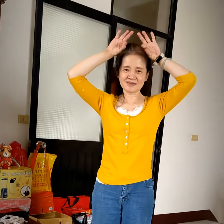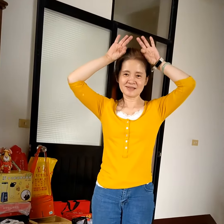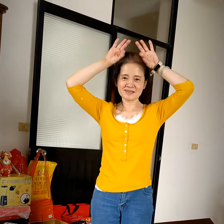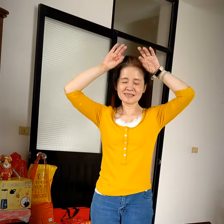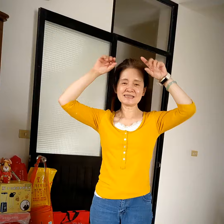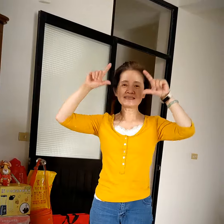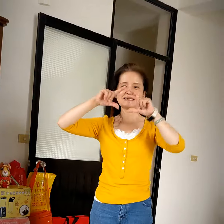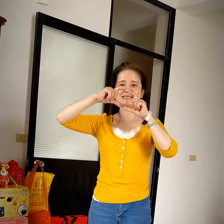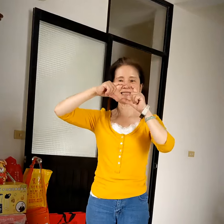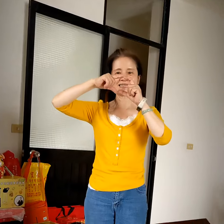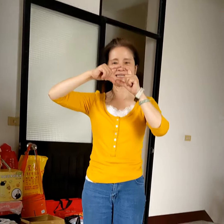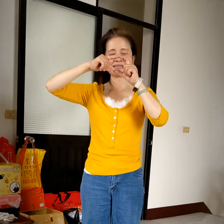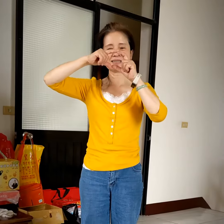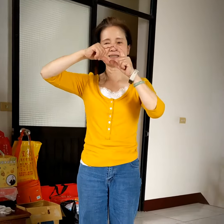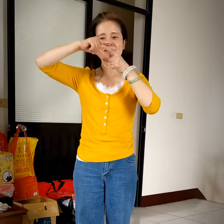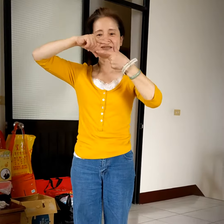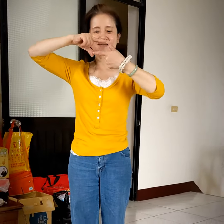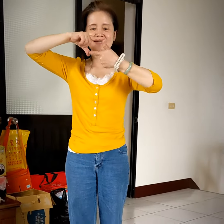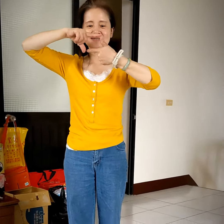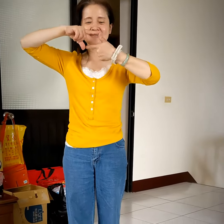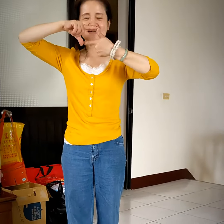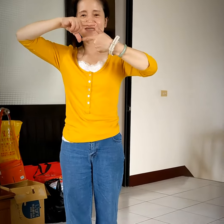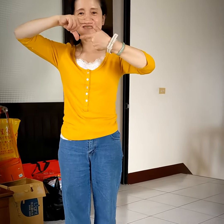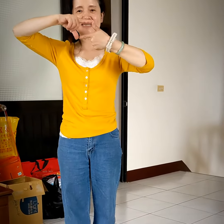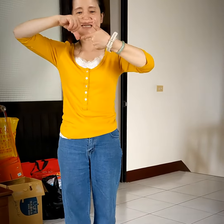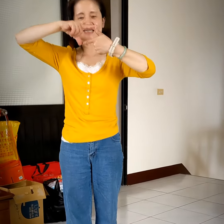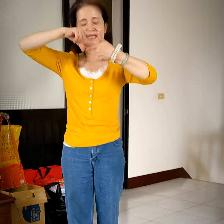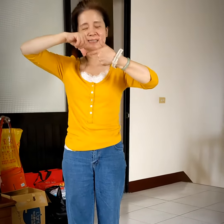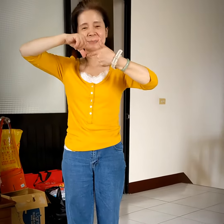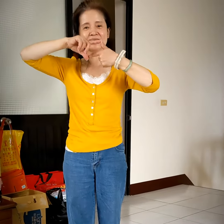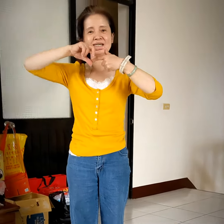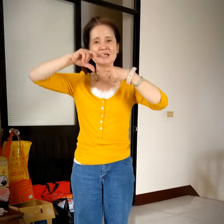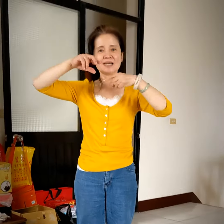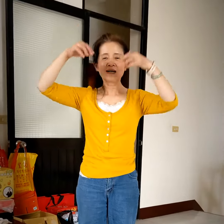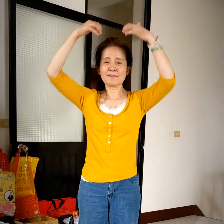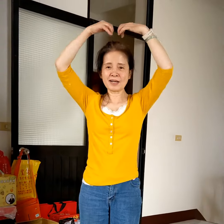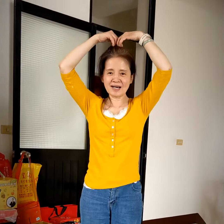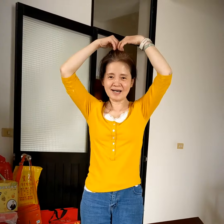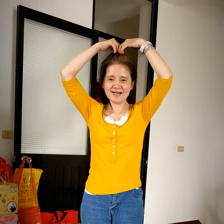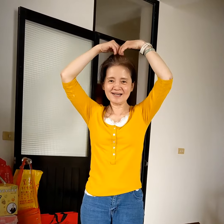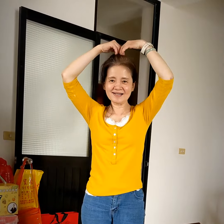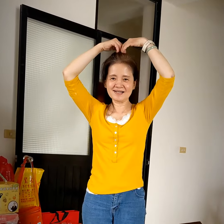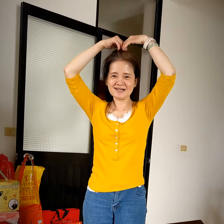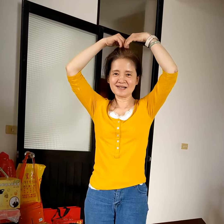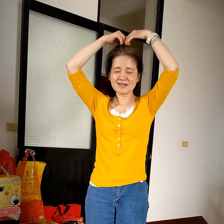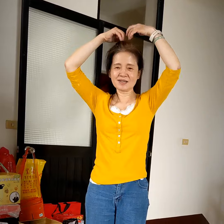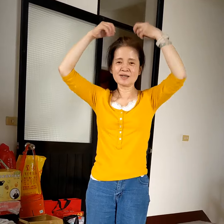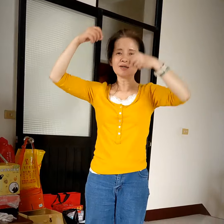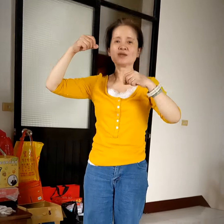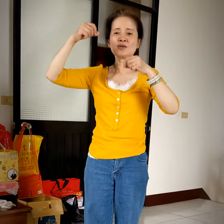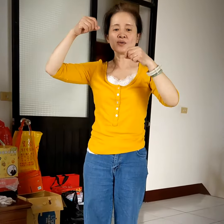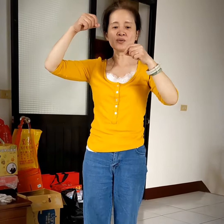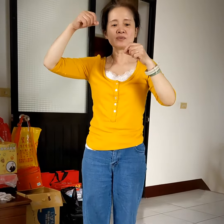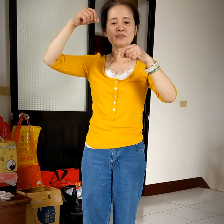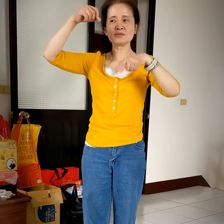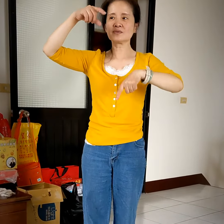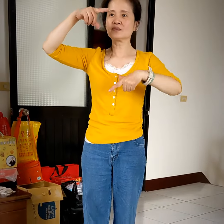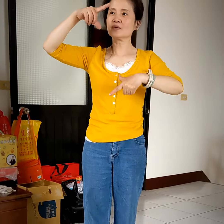oh, I haven't thought what But I'm here I don't that I know you're with me Because I love you